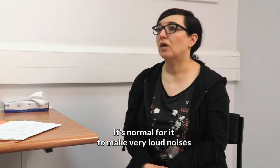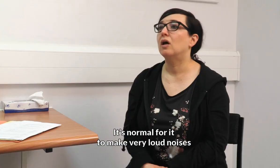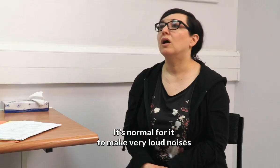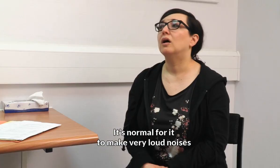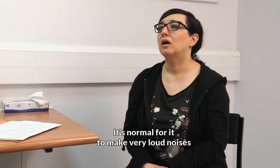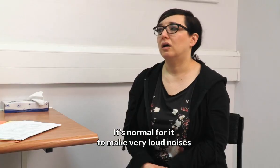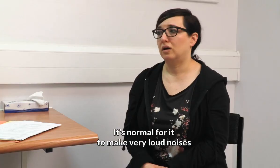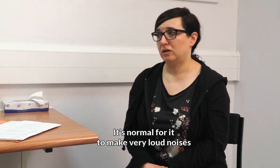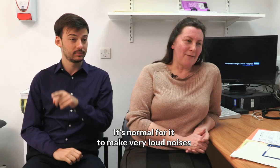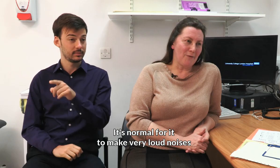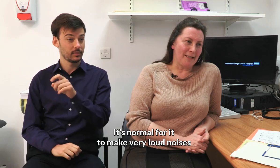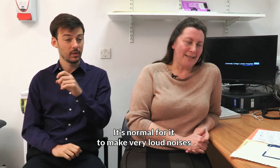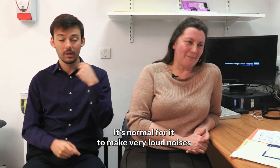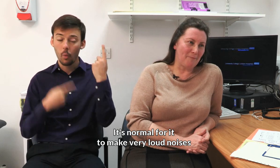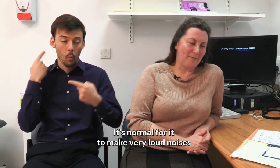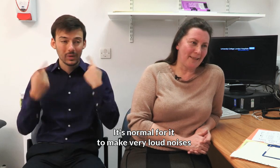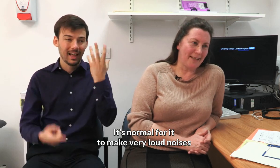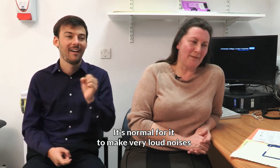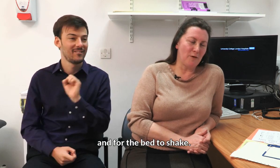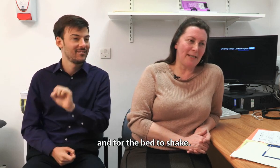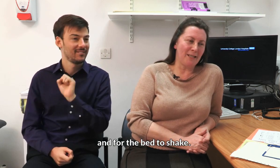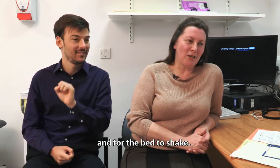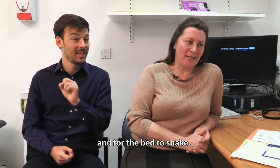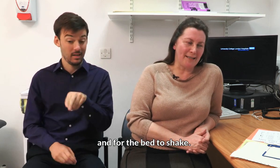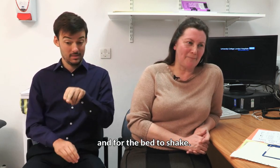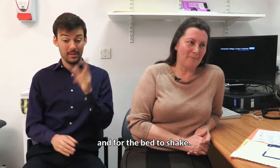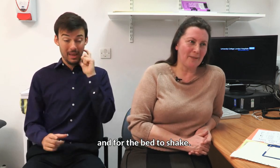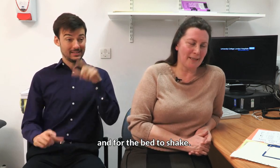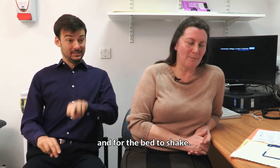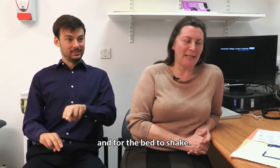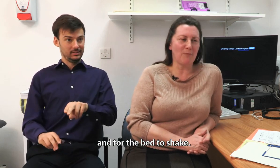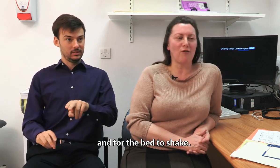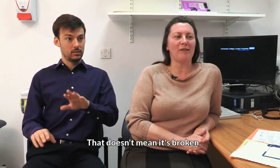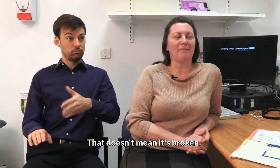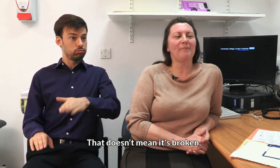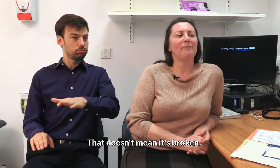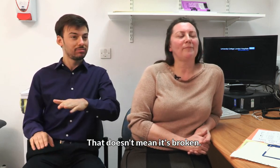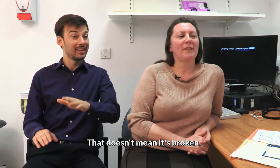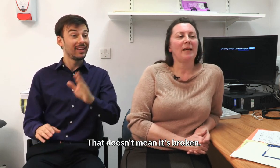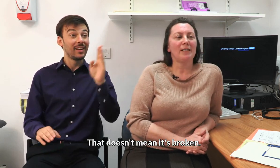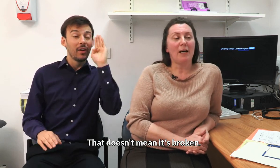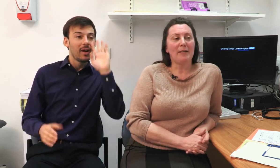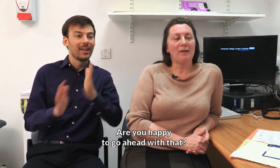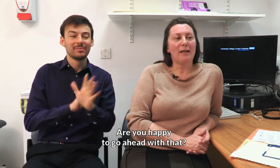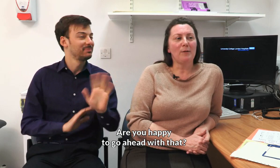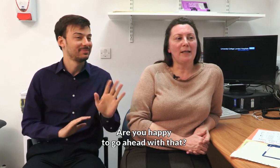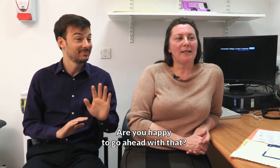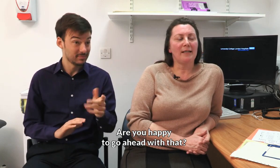It's normal for it to make very loud noises and for the bed to shake. That doesn't mean it's broken. So you happy to go ahead with that?